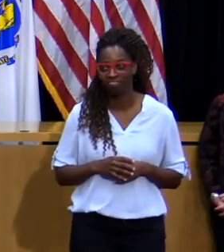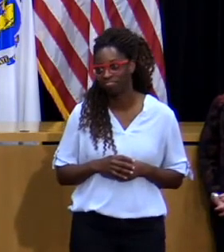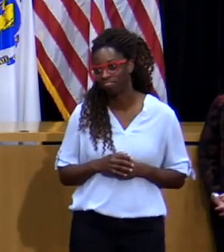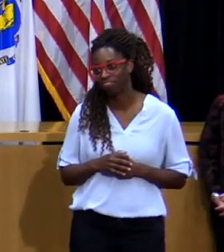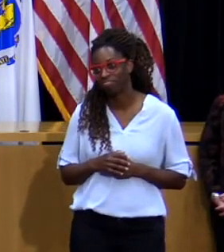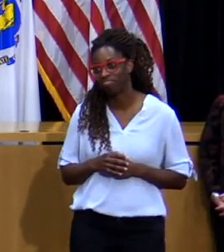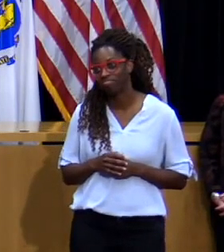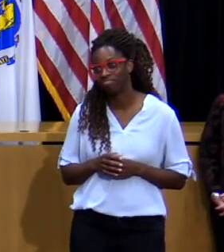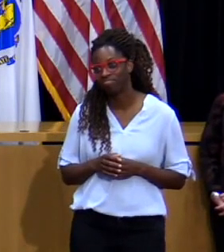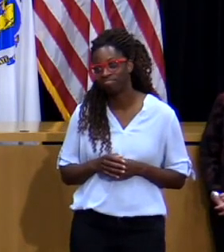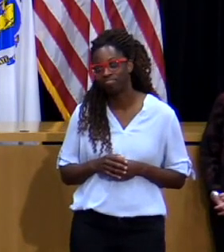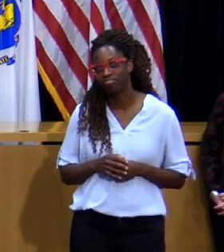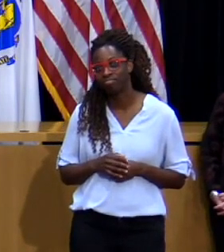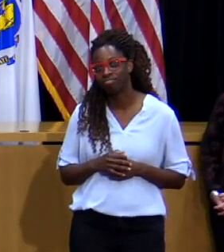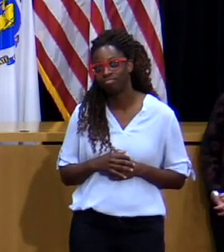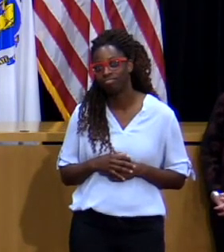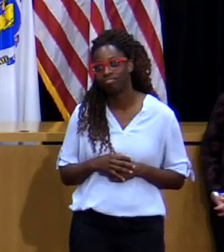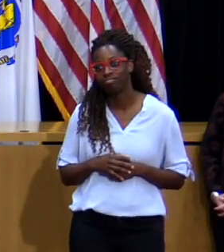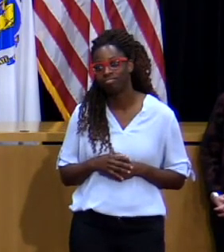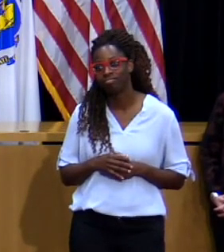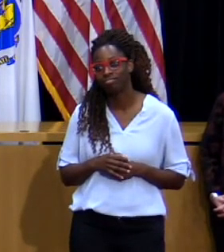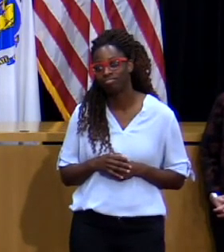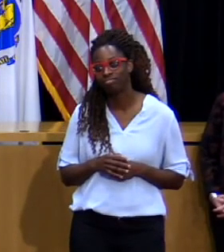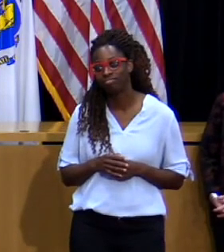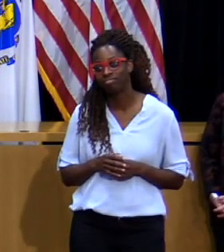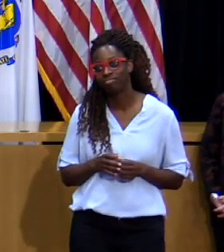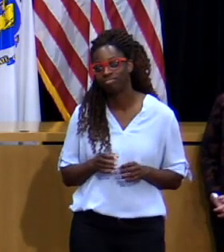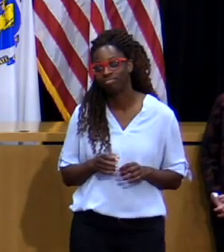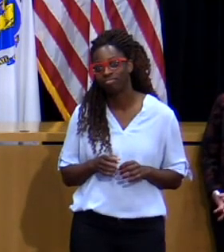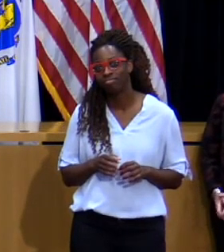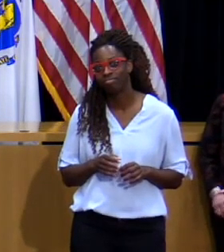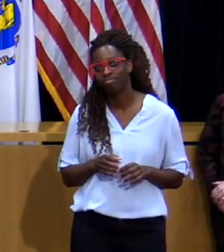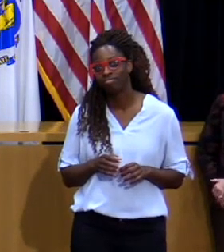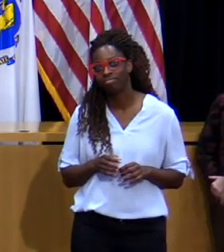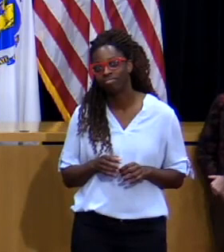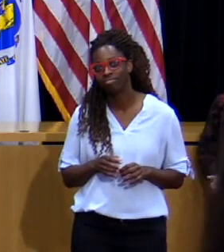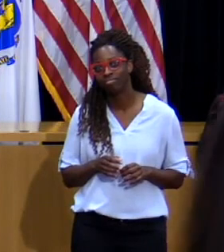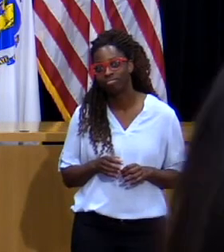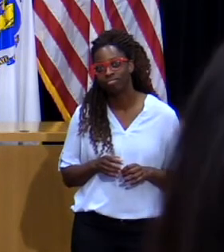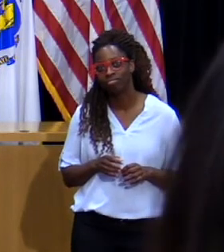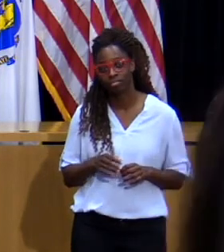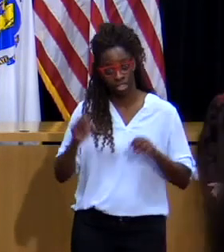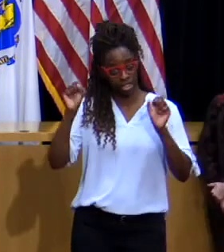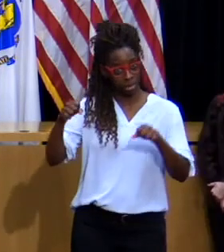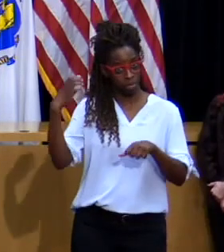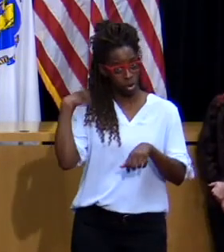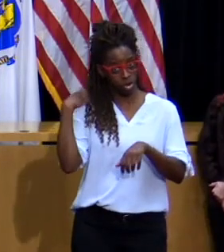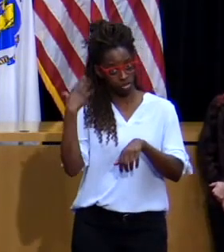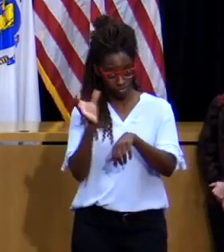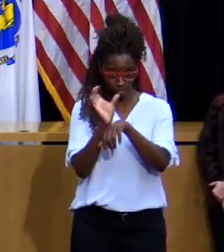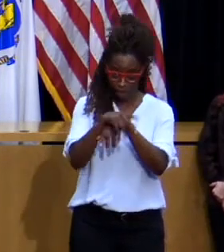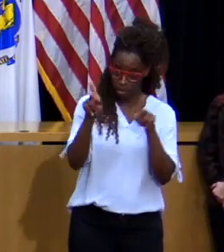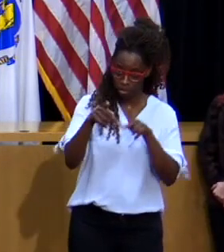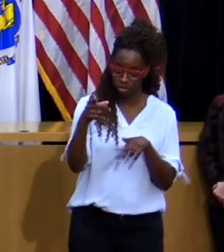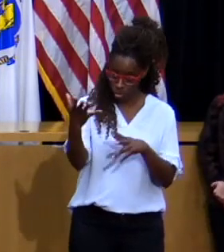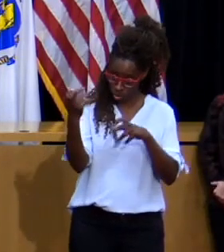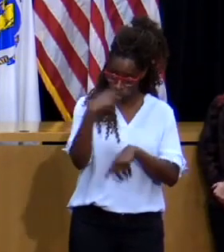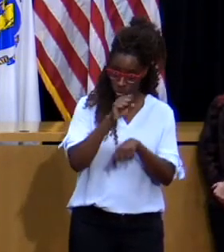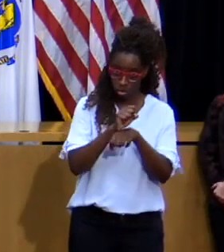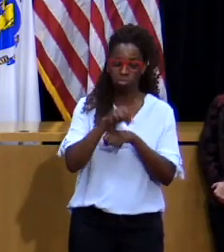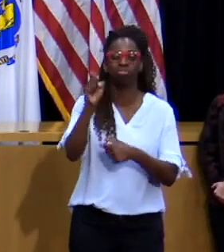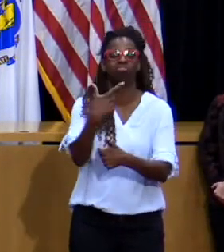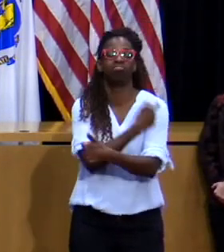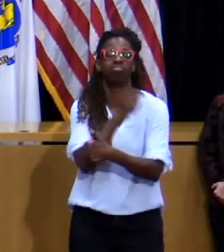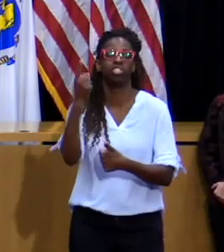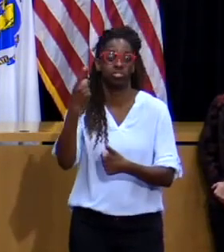there. Should or could employers force people to get a vaccine if they want to come to work? I don't know if the Attorney General has